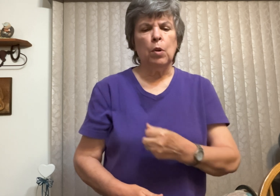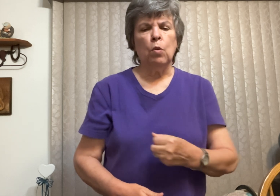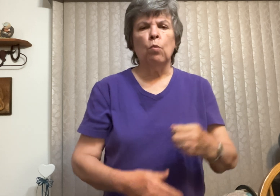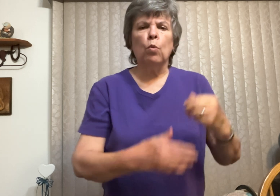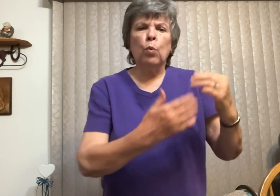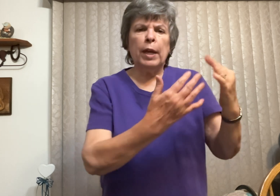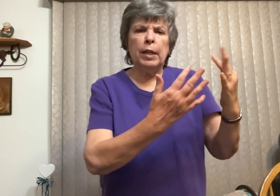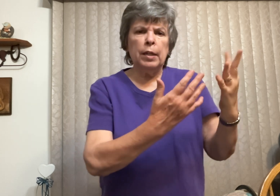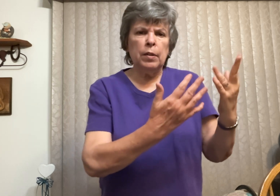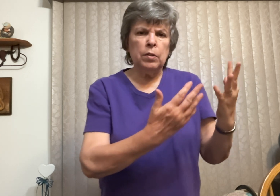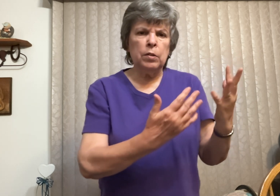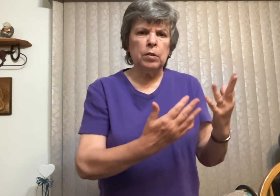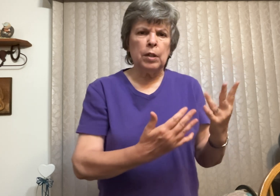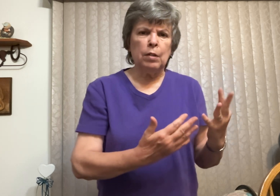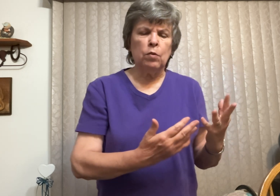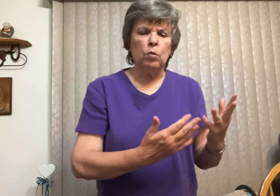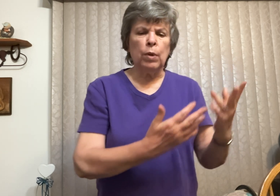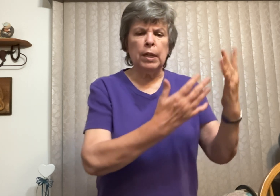We're waiting. This is a sign for waiting.